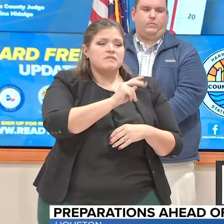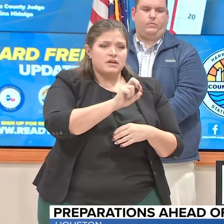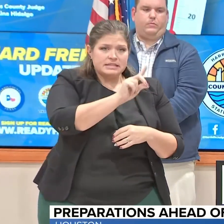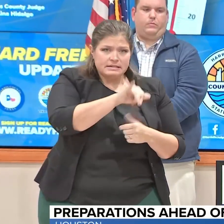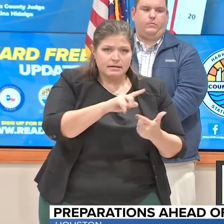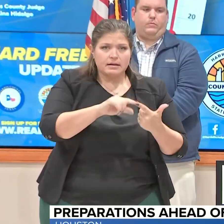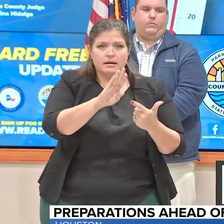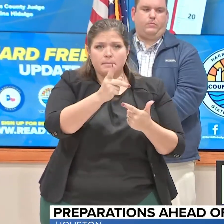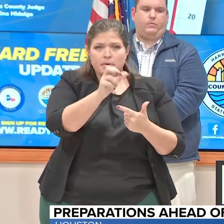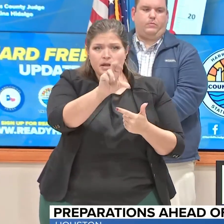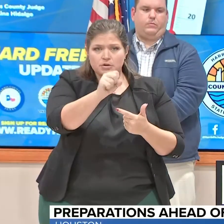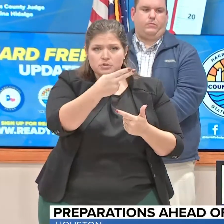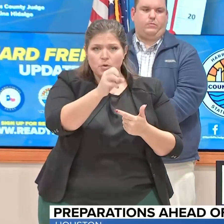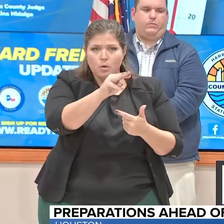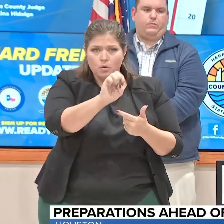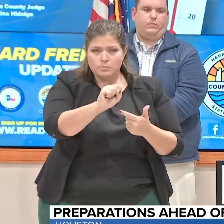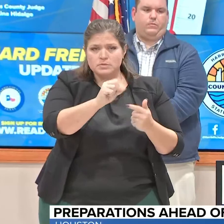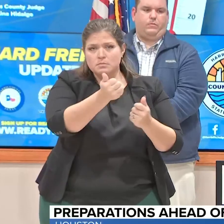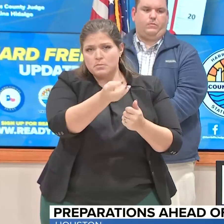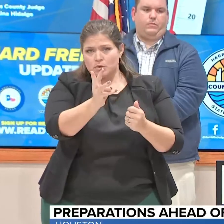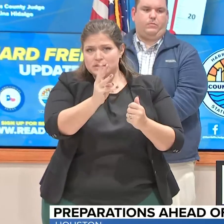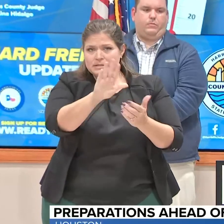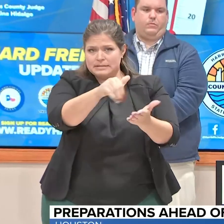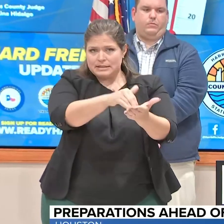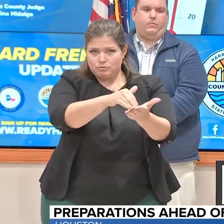Center is a second one.